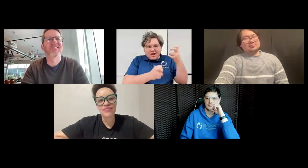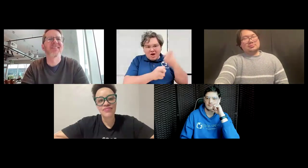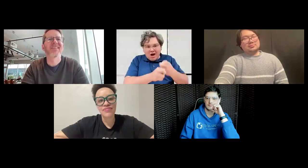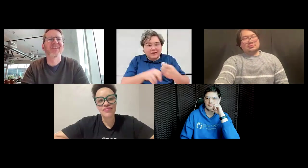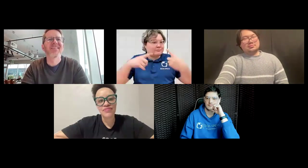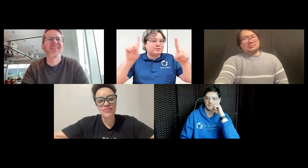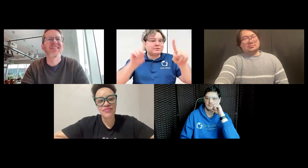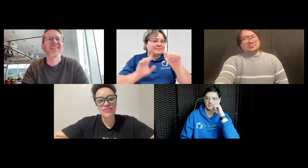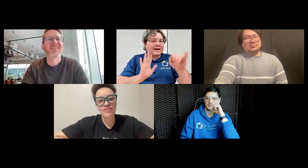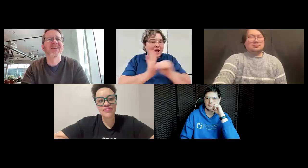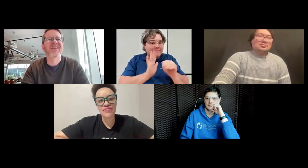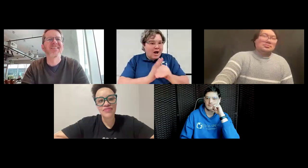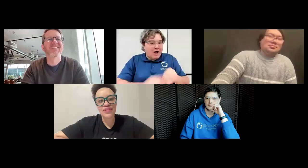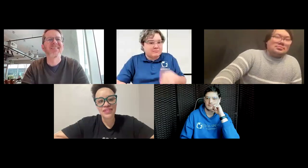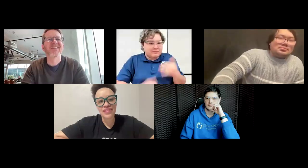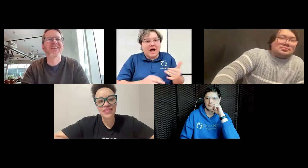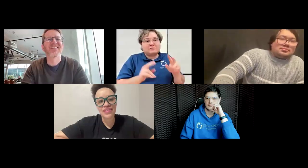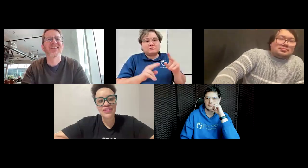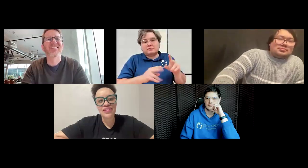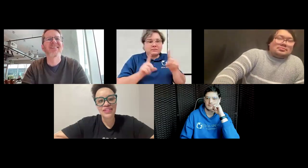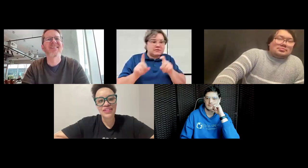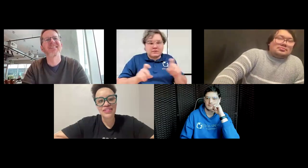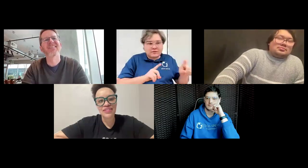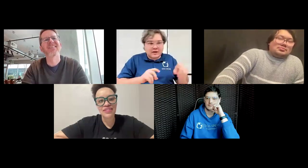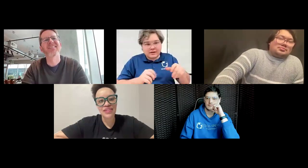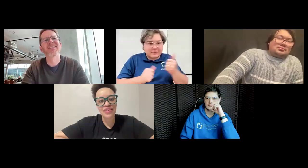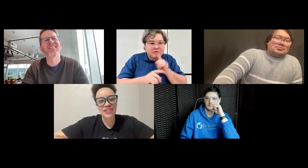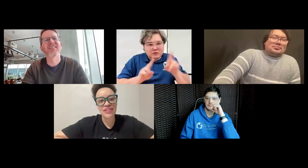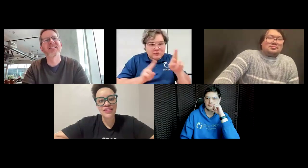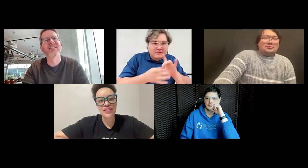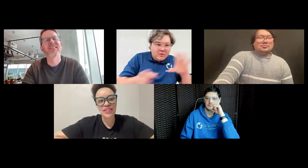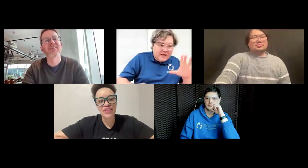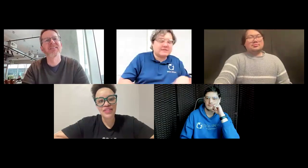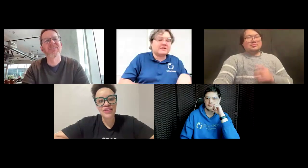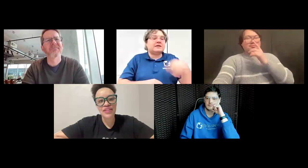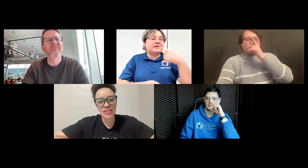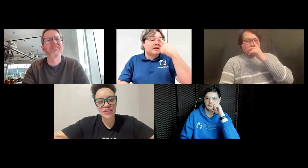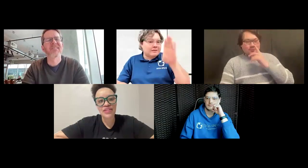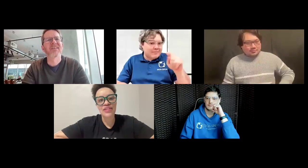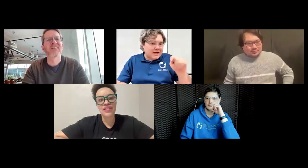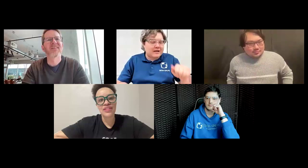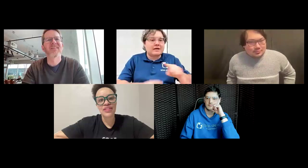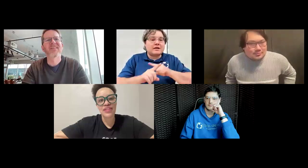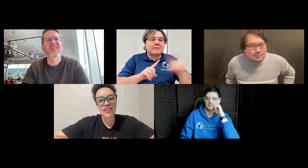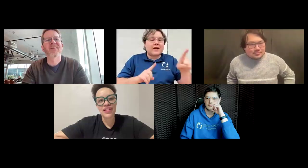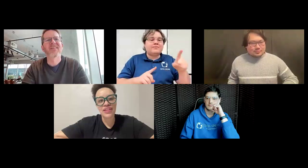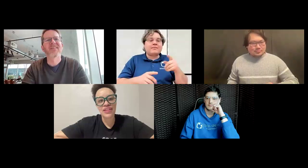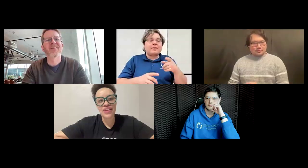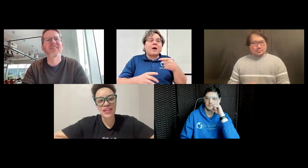that is across the community. It's a lot harder for the model to recognize classifiers, right? And so, um, again, in that